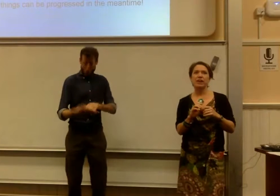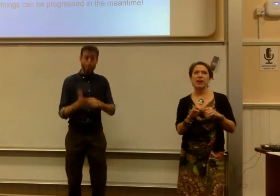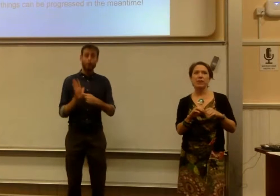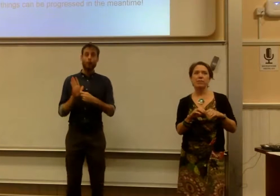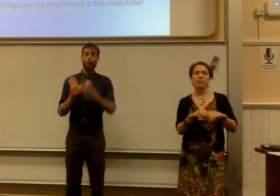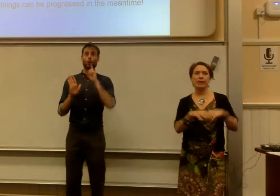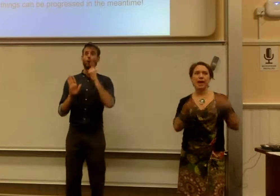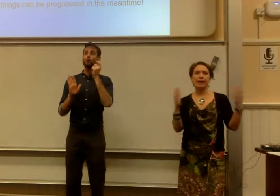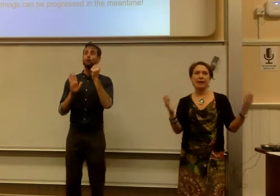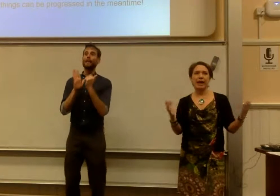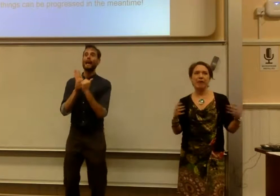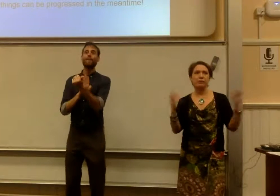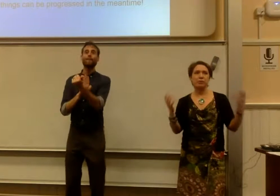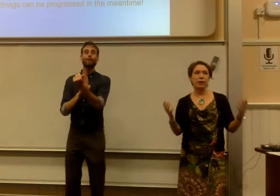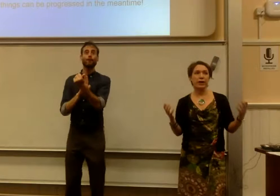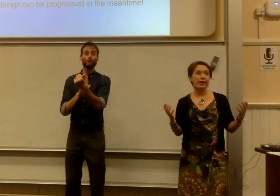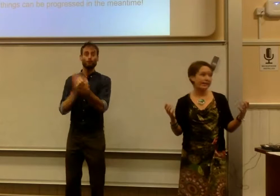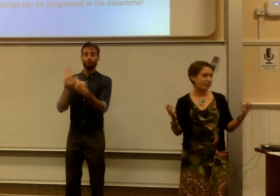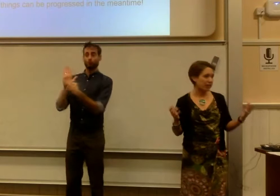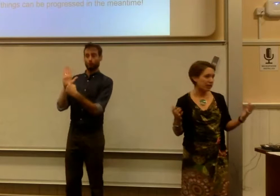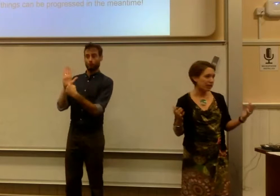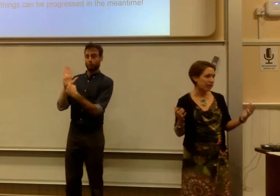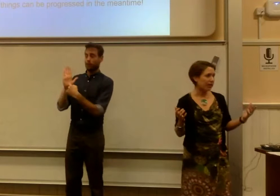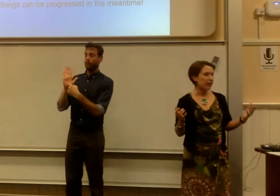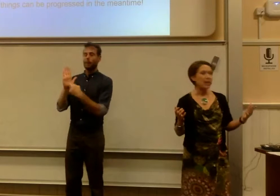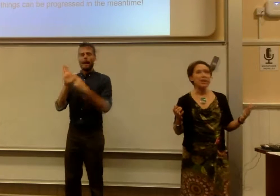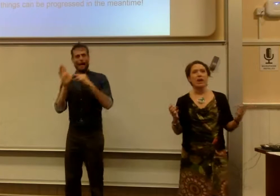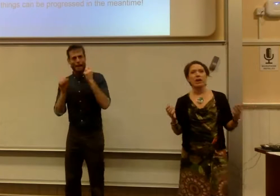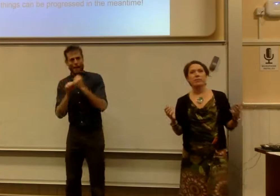advertise the NAG and how to apply next week.